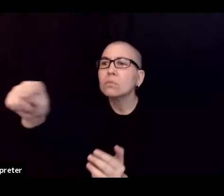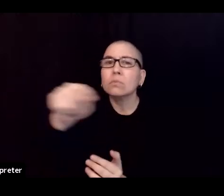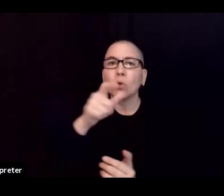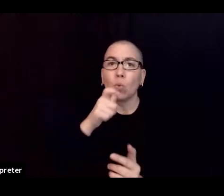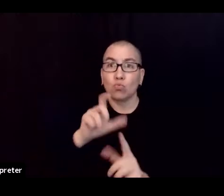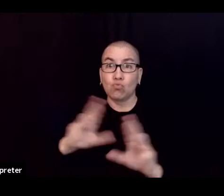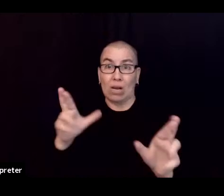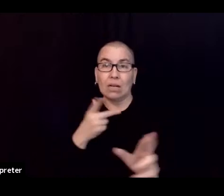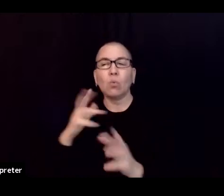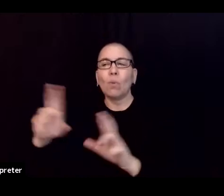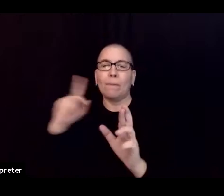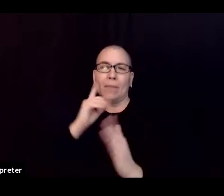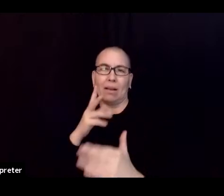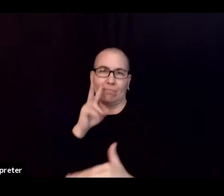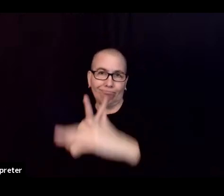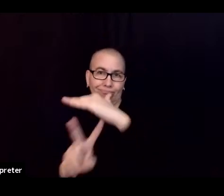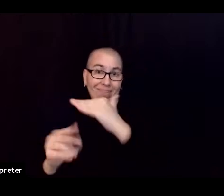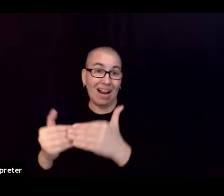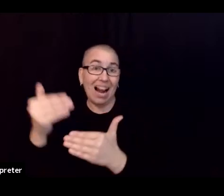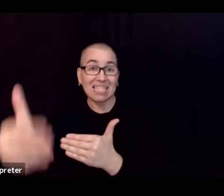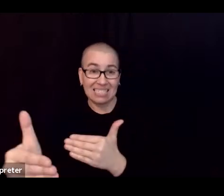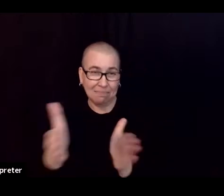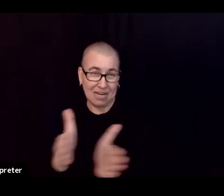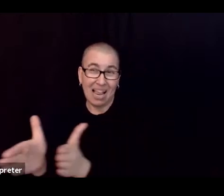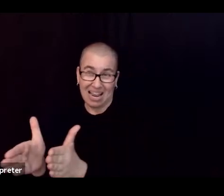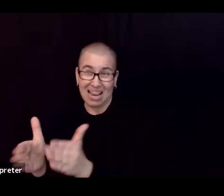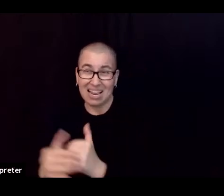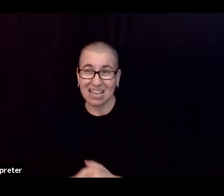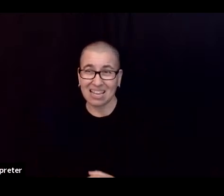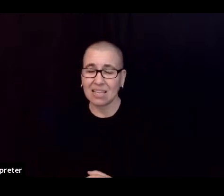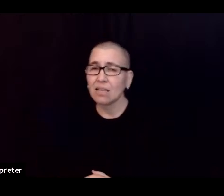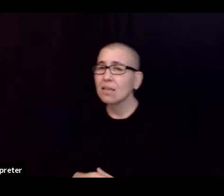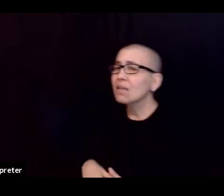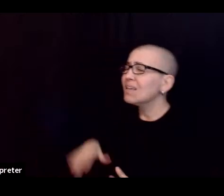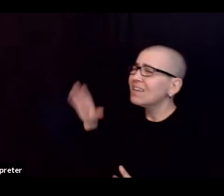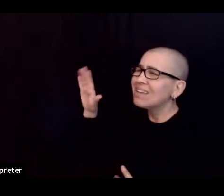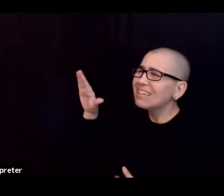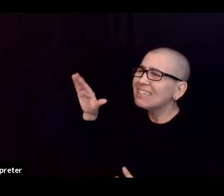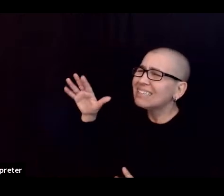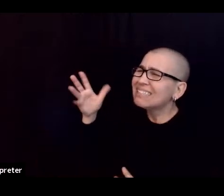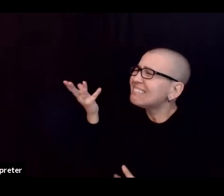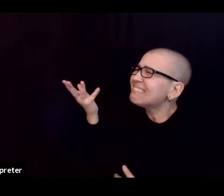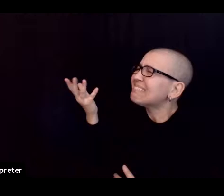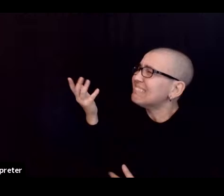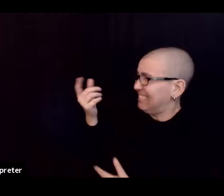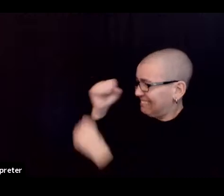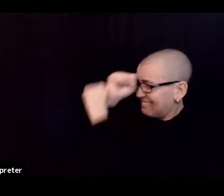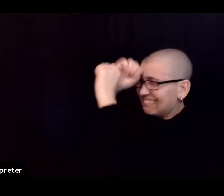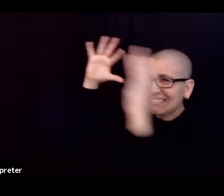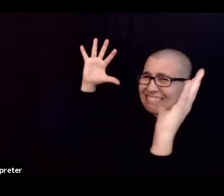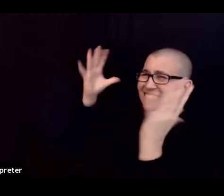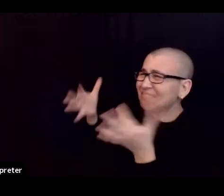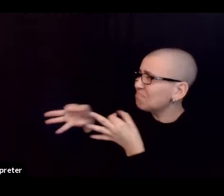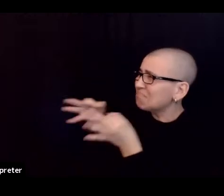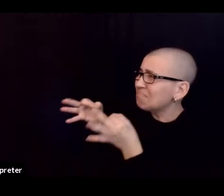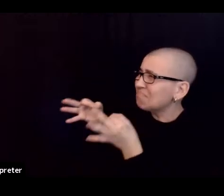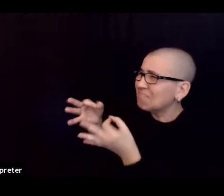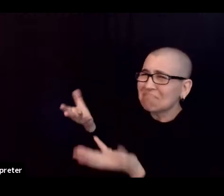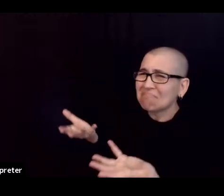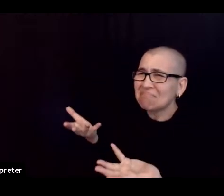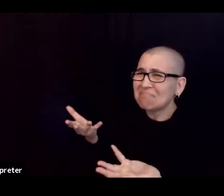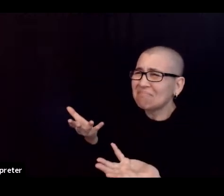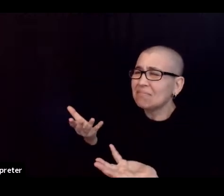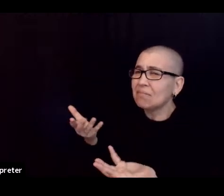can you just describe what that might look like? Now people can get vaccines at pharmacies, they can get them through their providers or local public